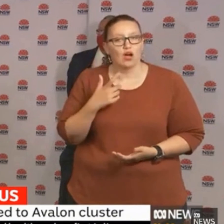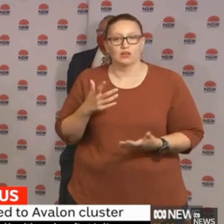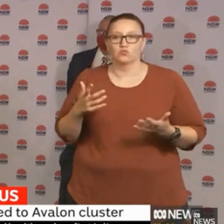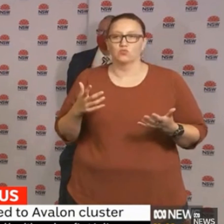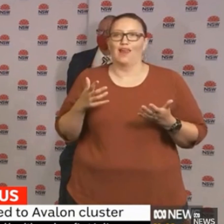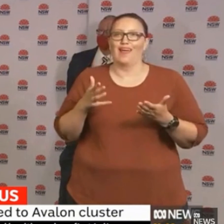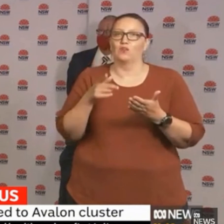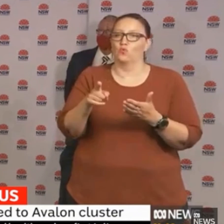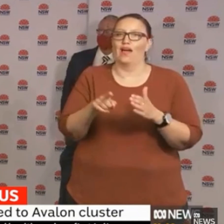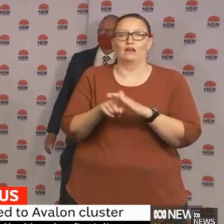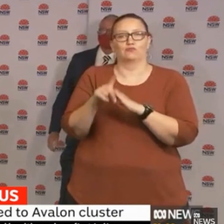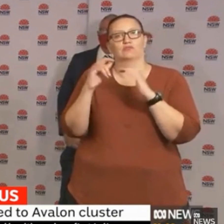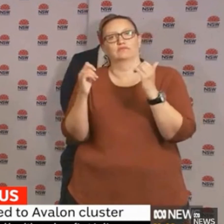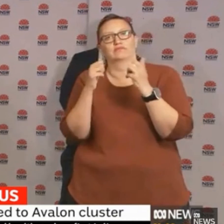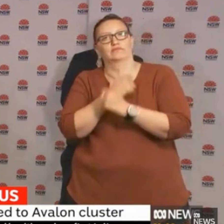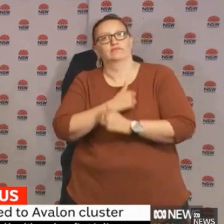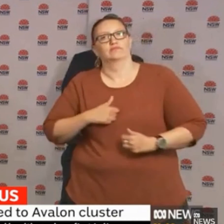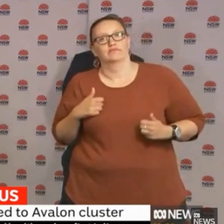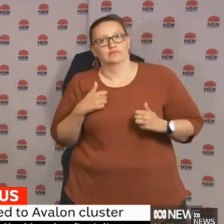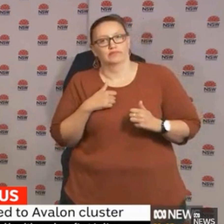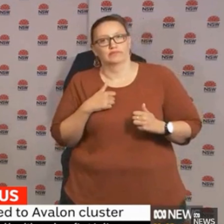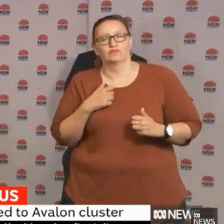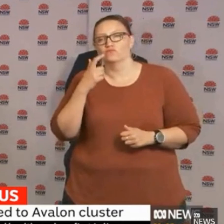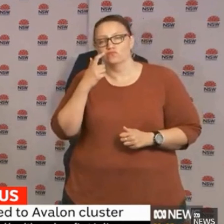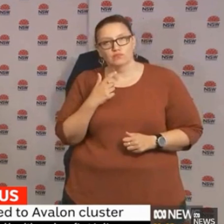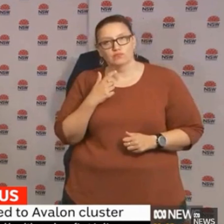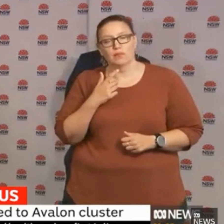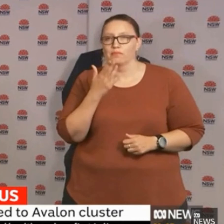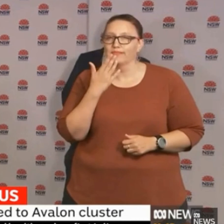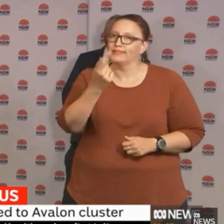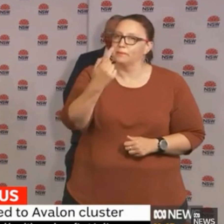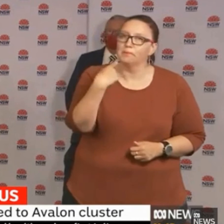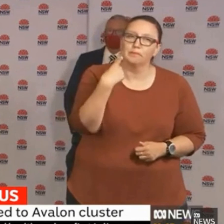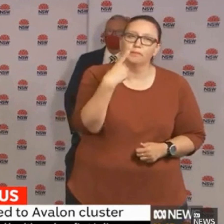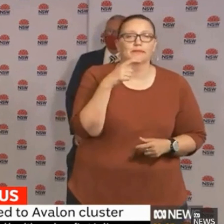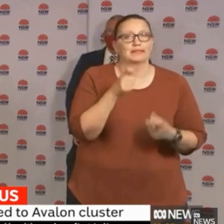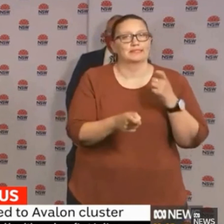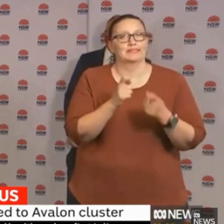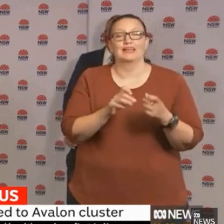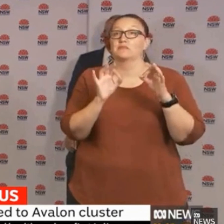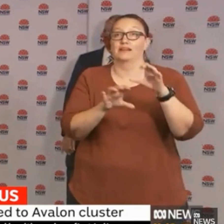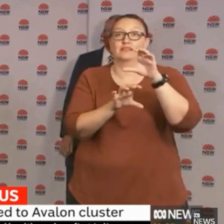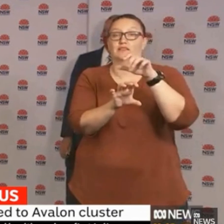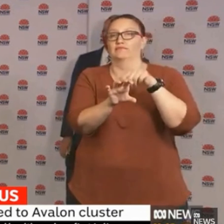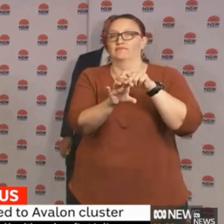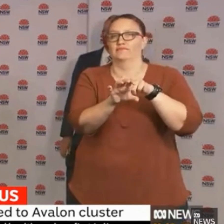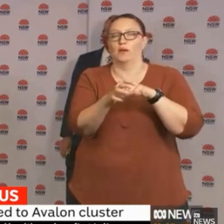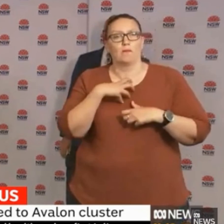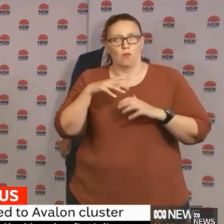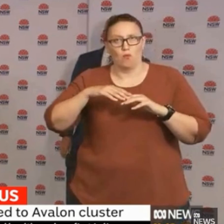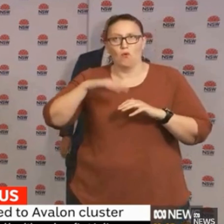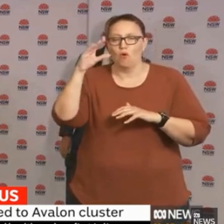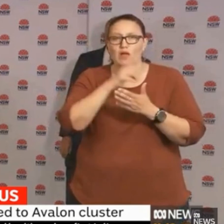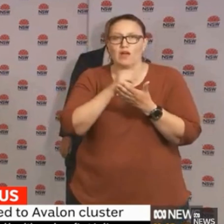urging you to come forward to get testing, and in terms of the southern zone, the more testing numbers I can see, the